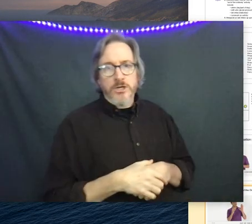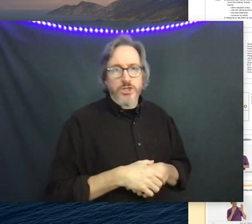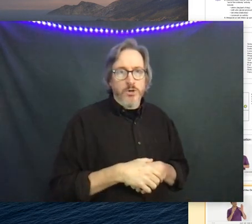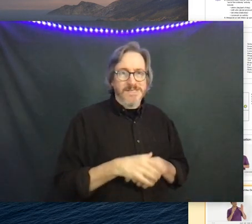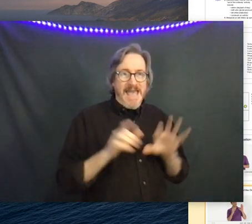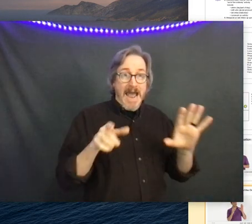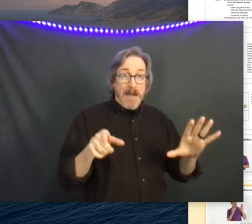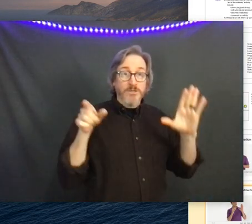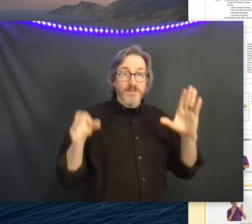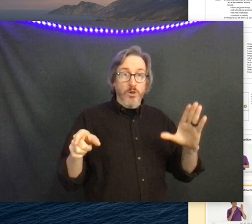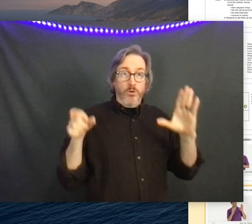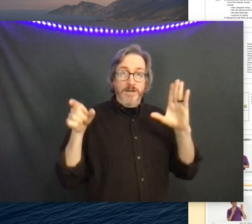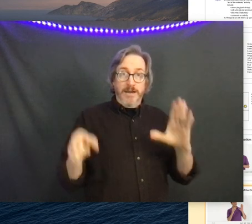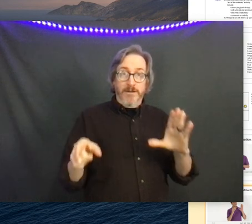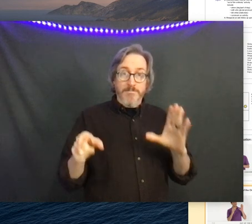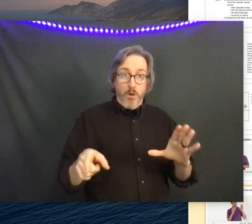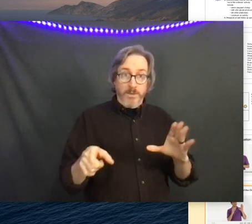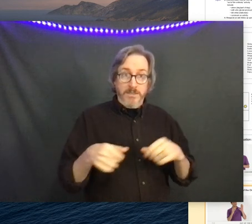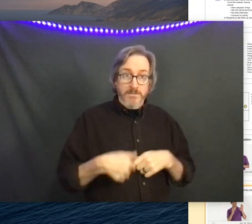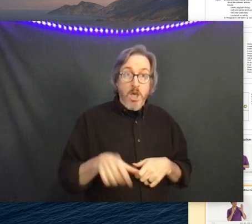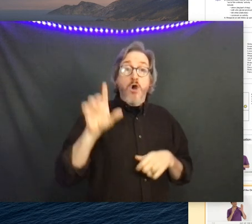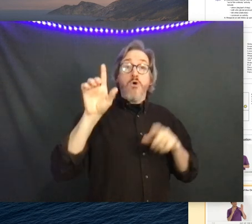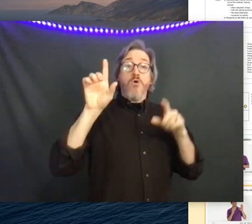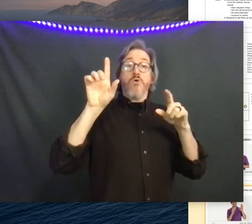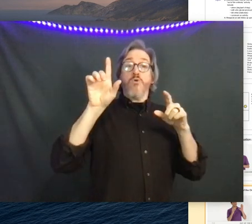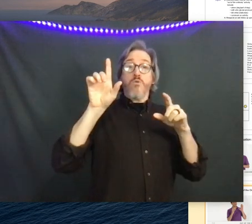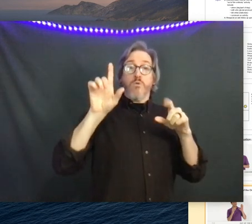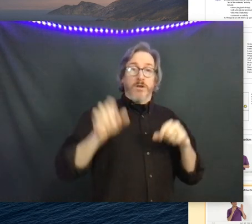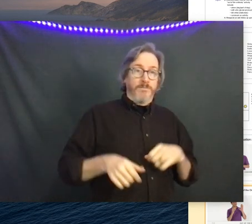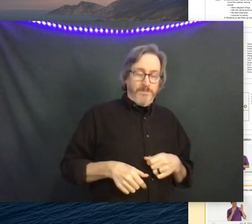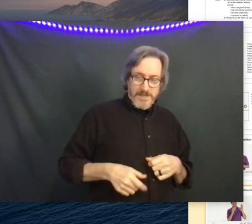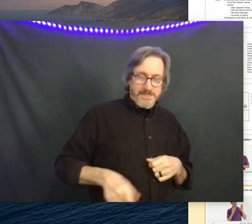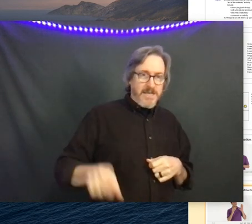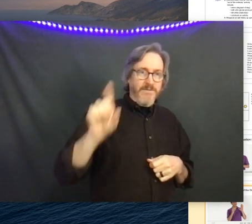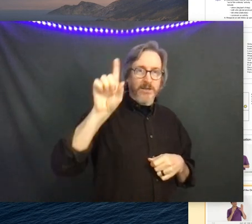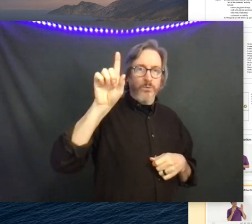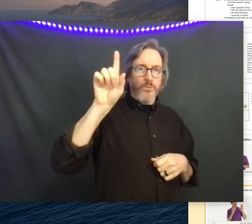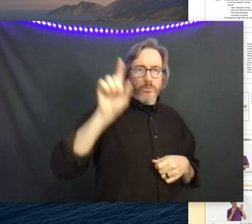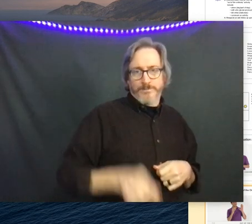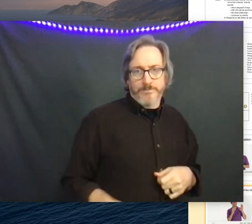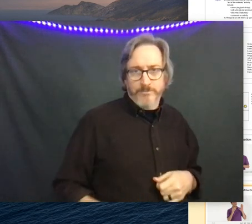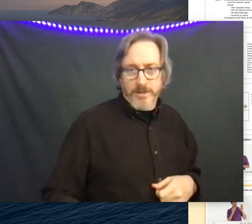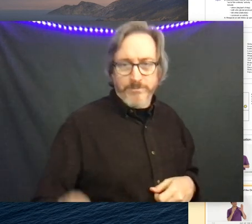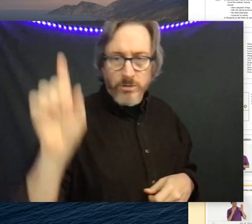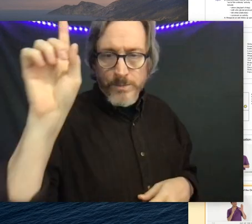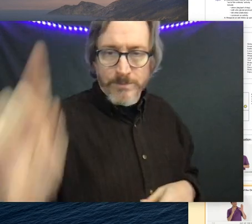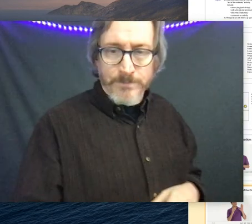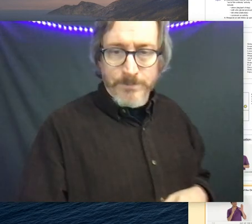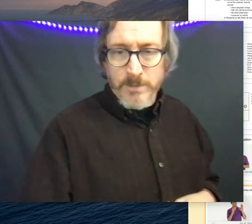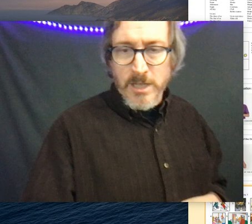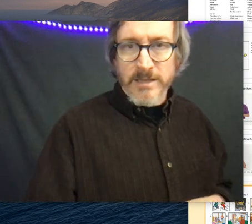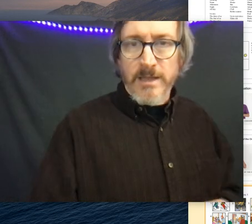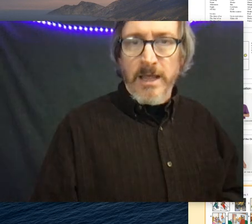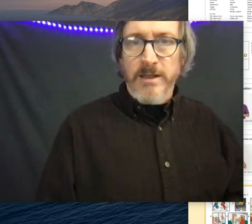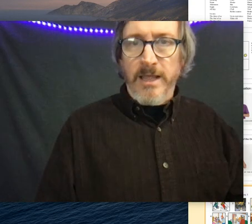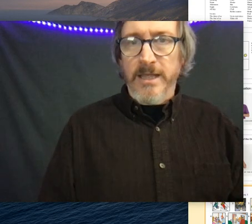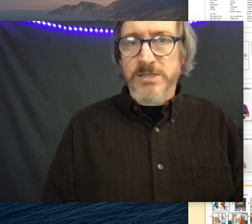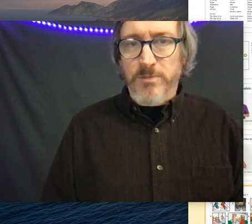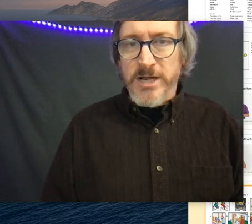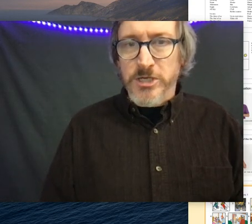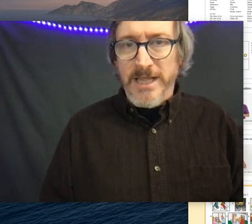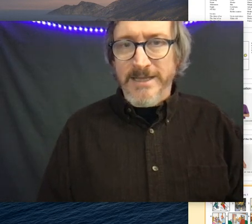slide, shows that out of the ordinary moment. Ooh, it's kind of like, ooh, right? Oop, got